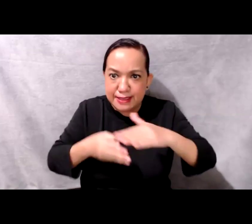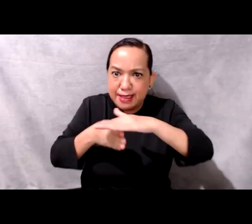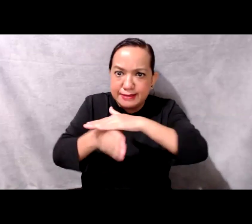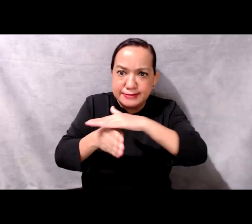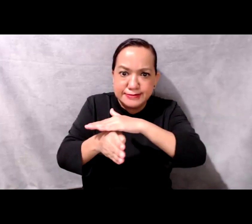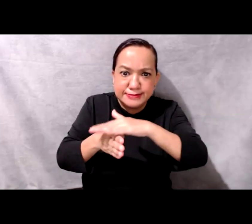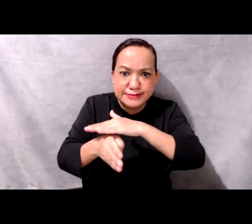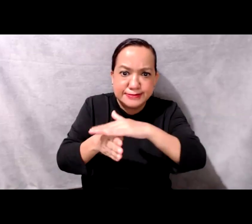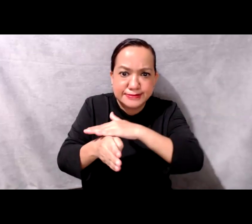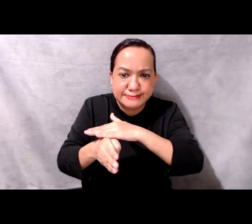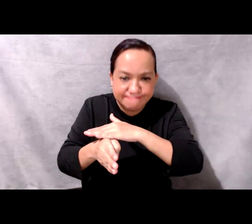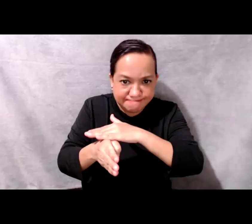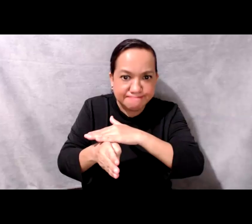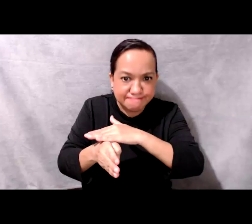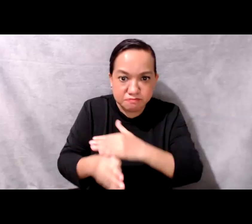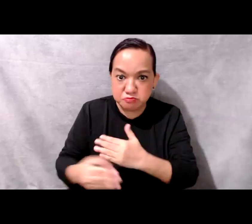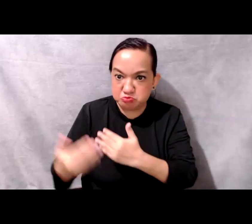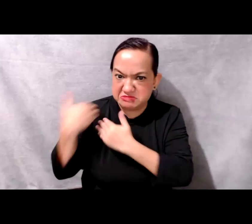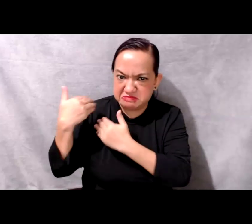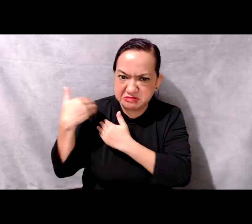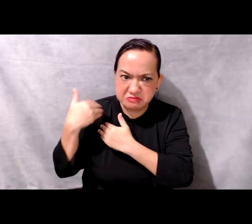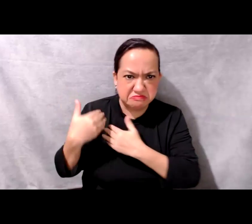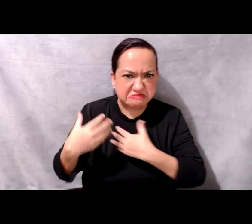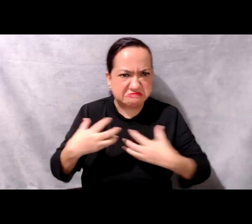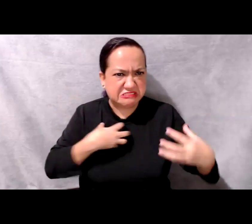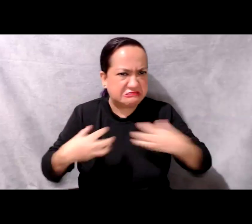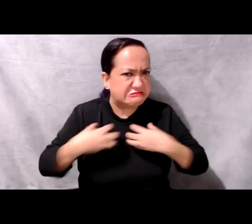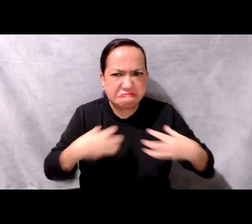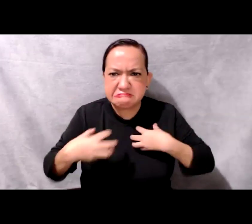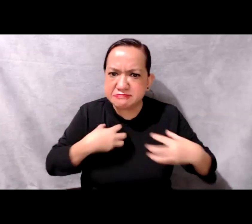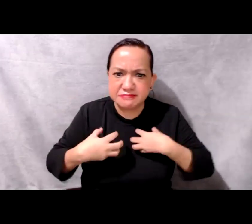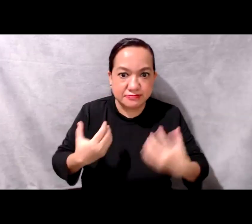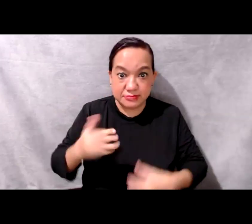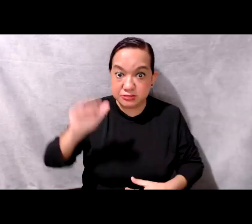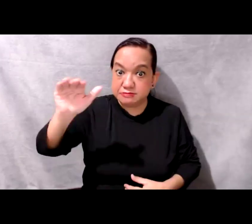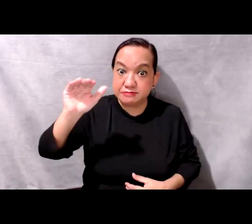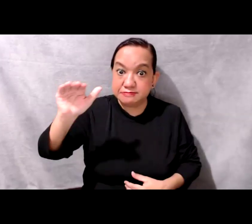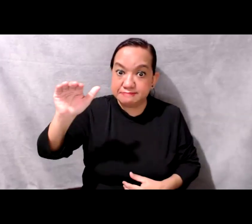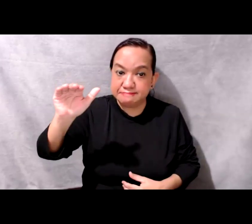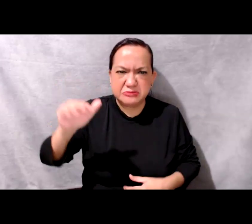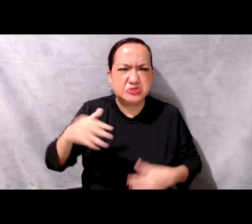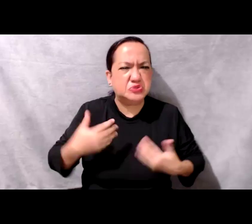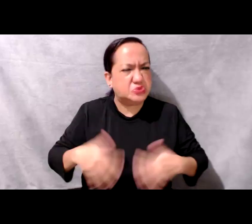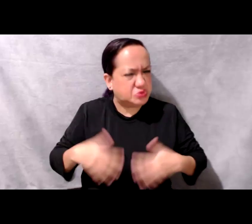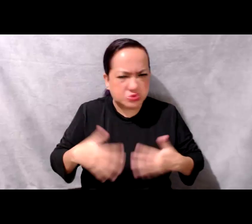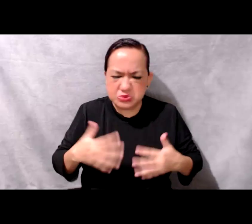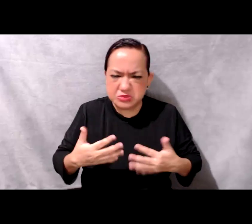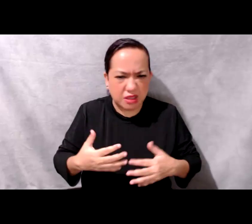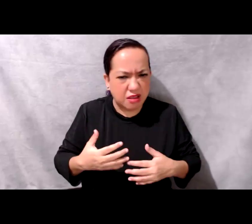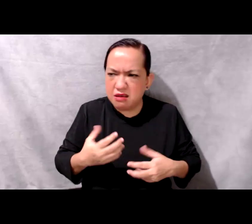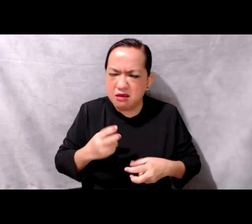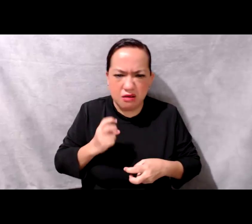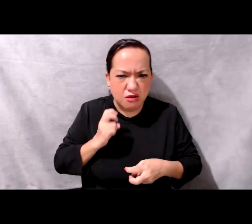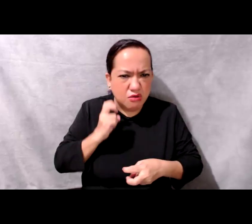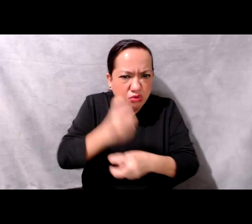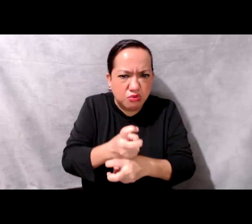accountability mechanisms are still very, very hard. And also, I believe that having a better safeguard implementation